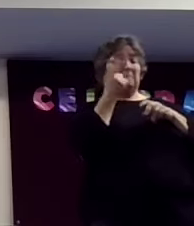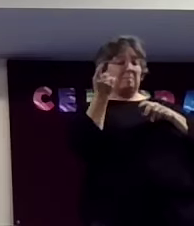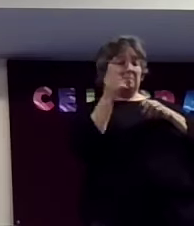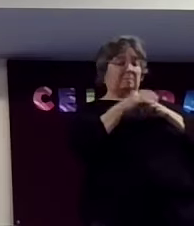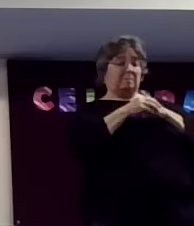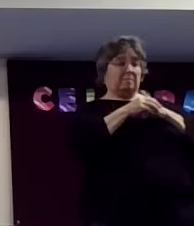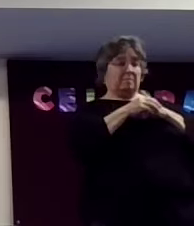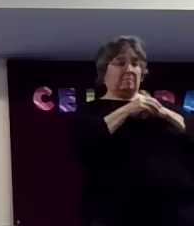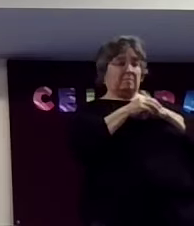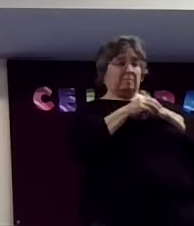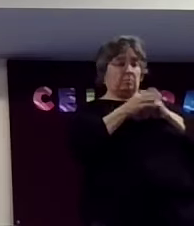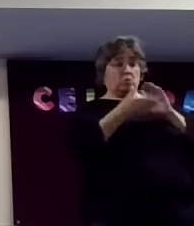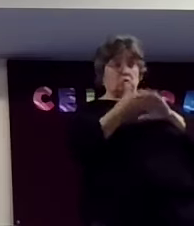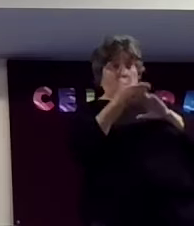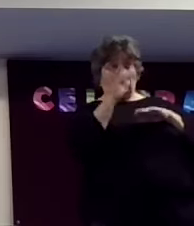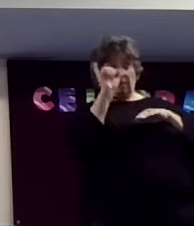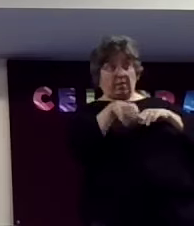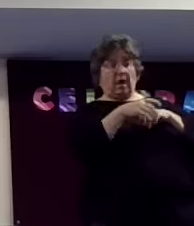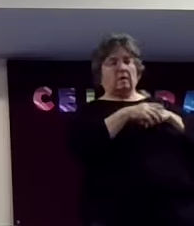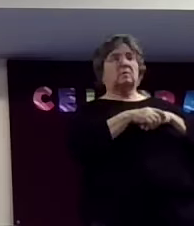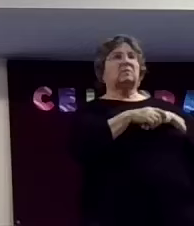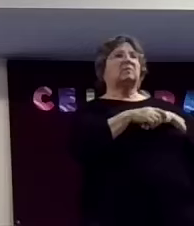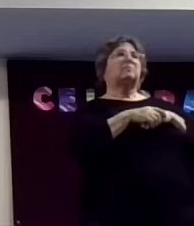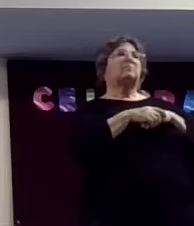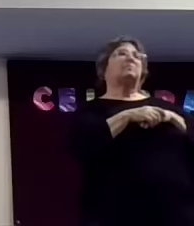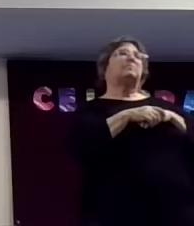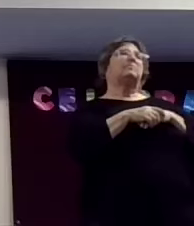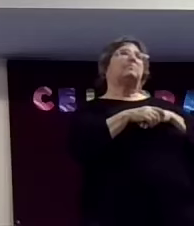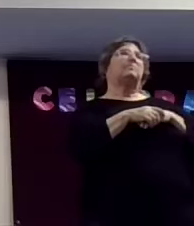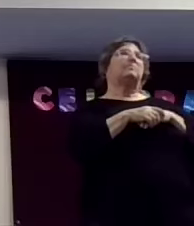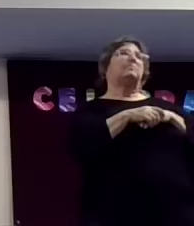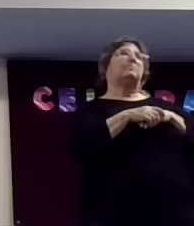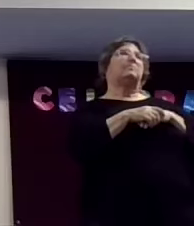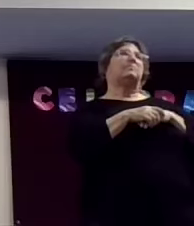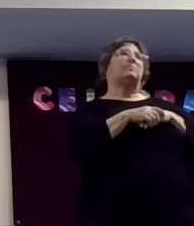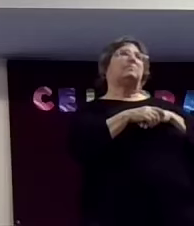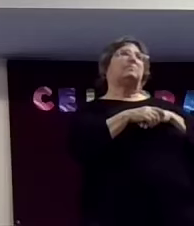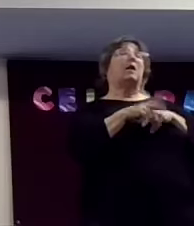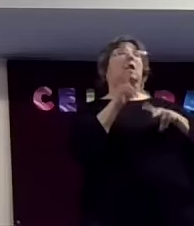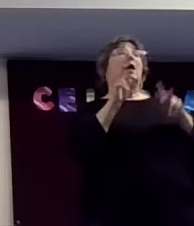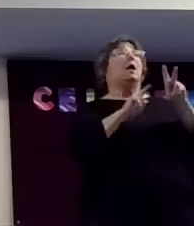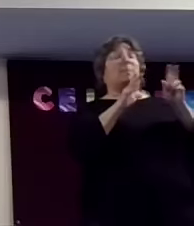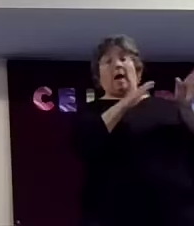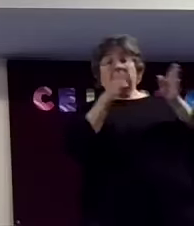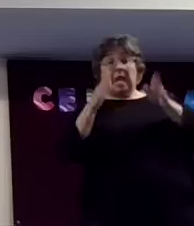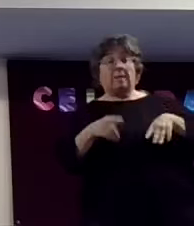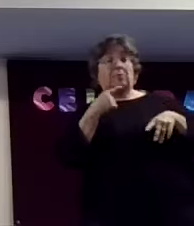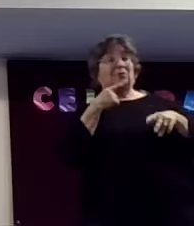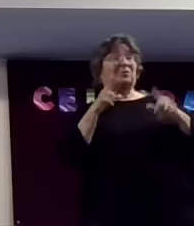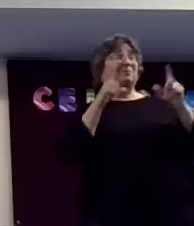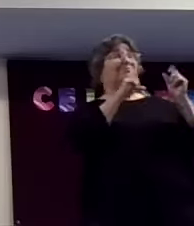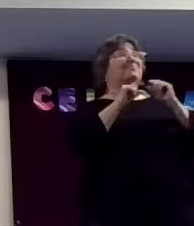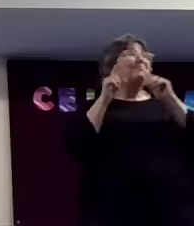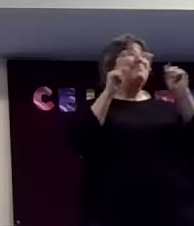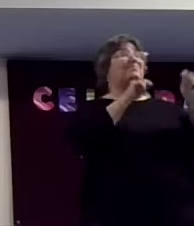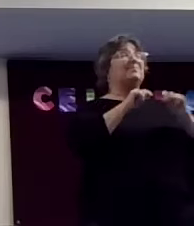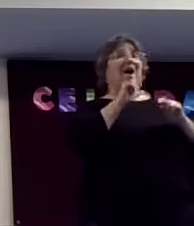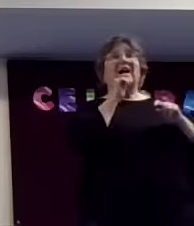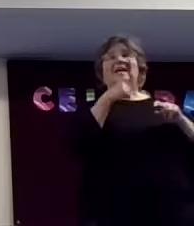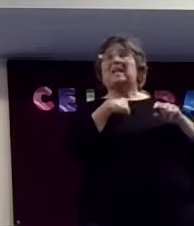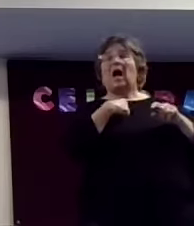led me to run for that office was hearing from my neighbors that they felt they didn't